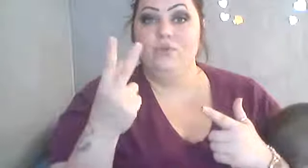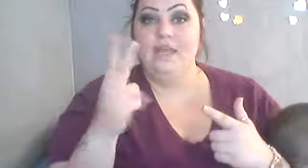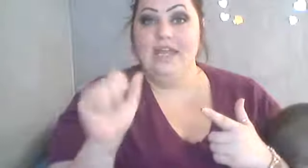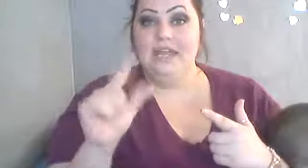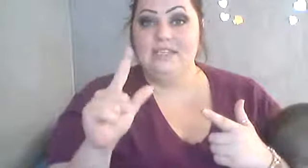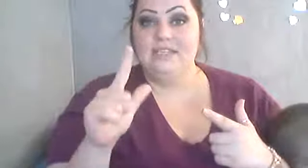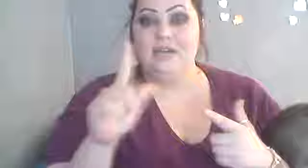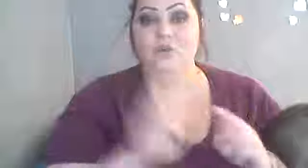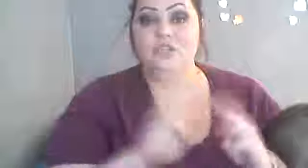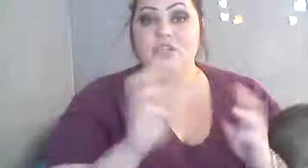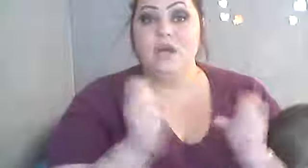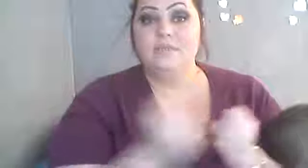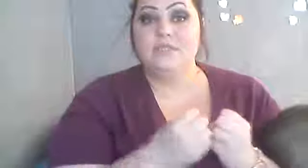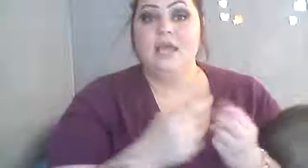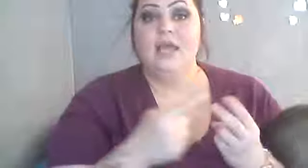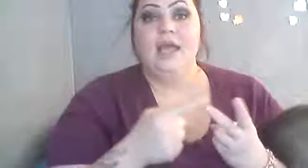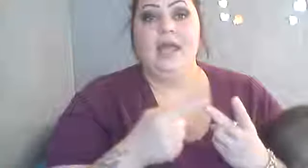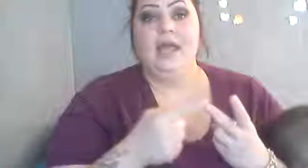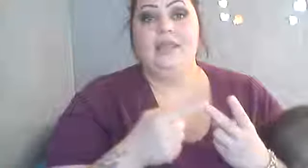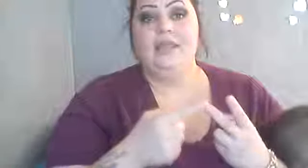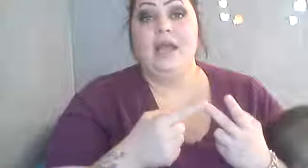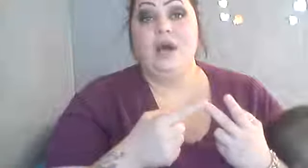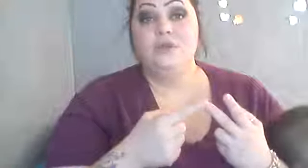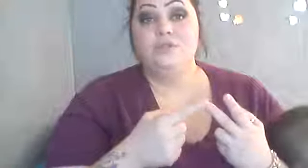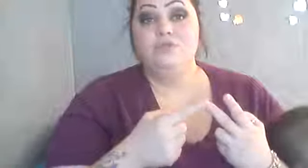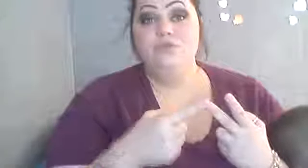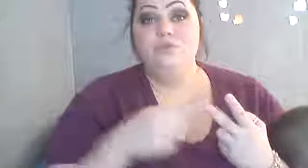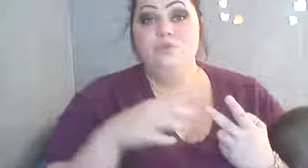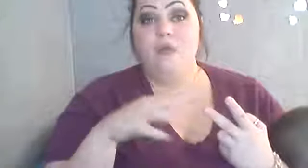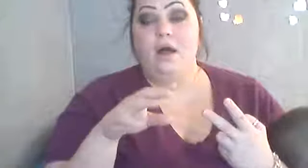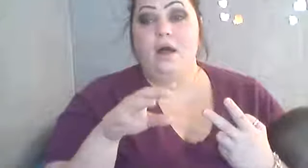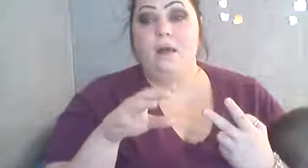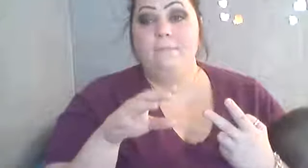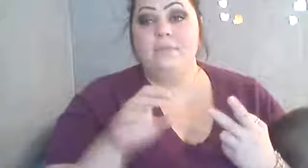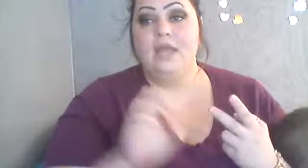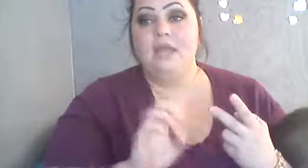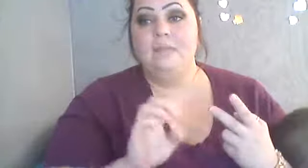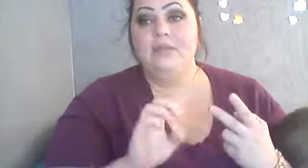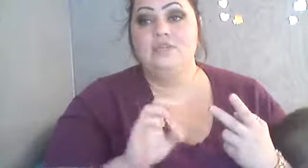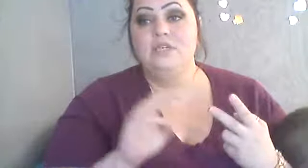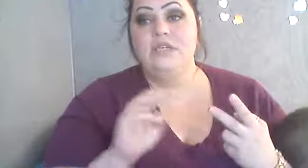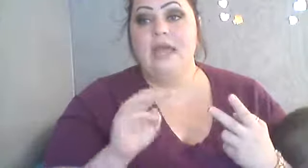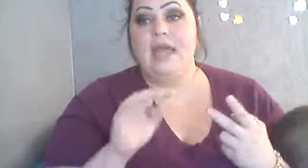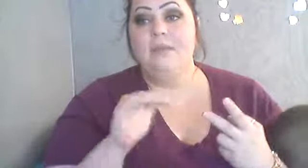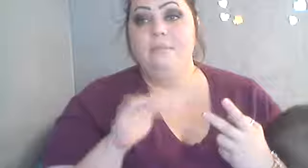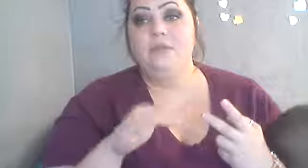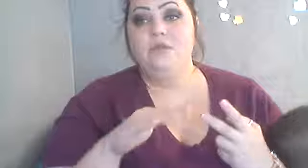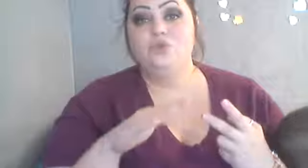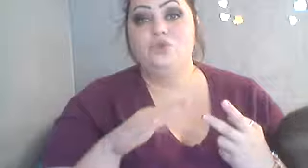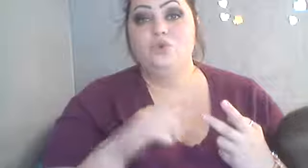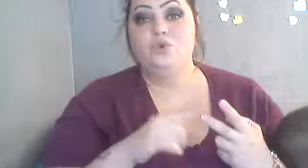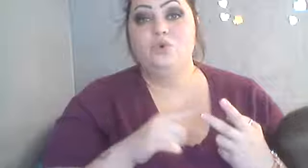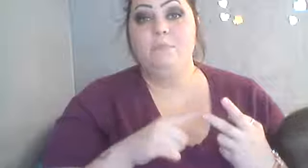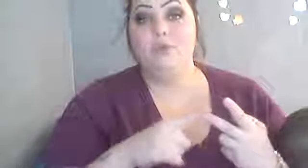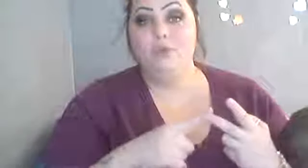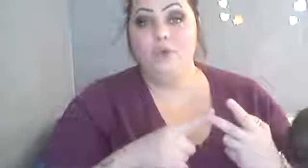grade ASL workshops. And then I also do elementary and middle school computer